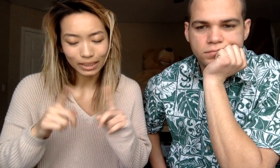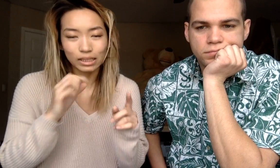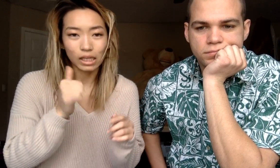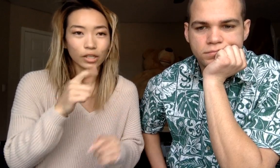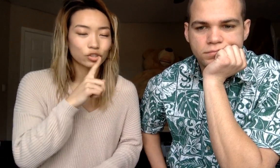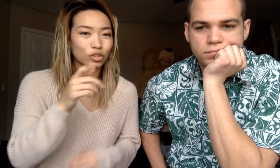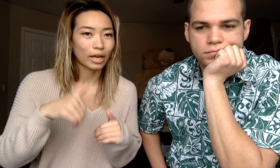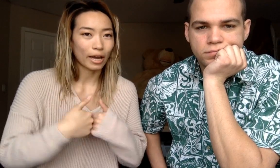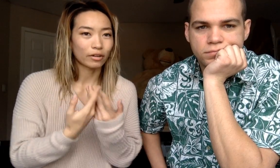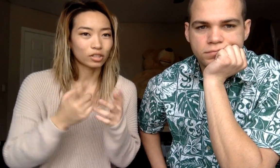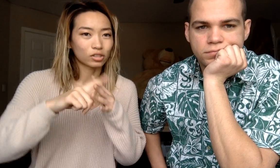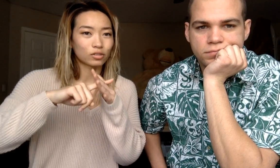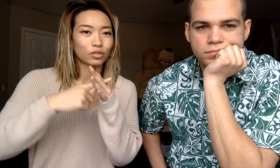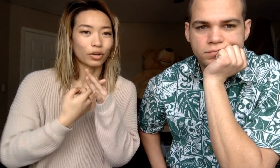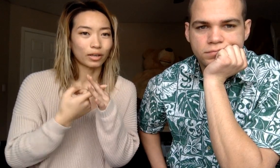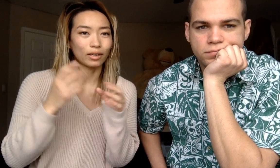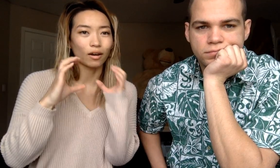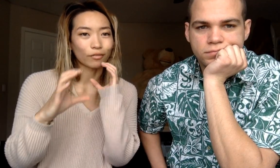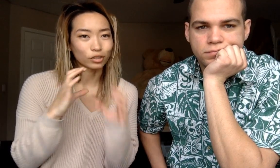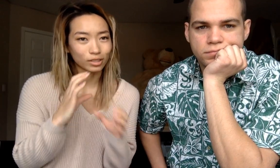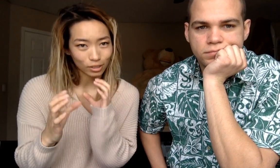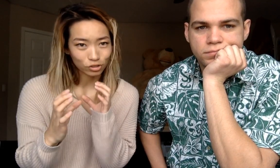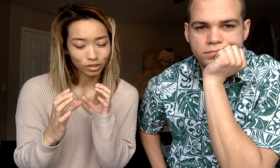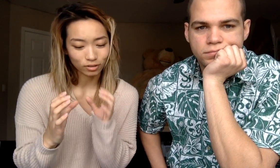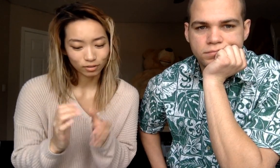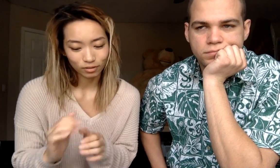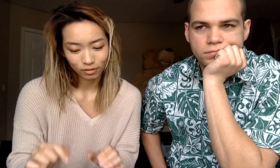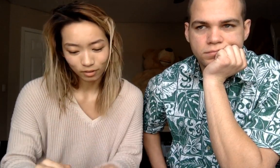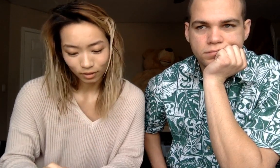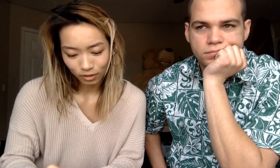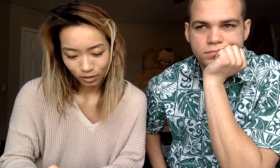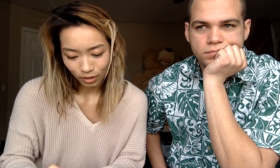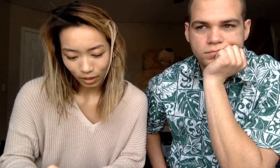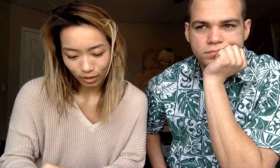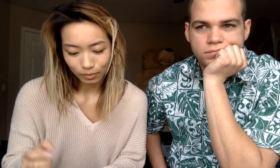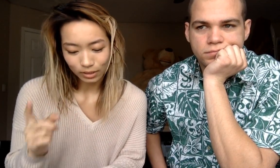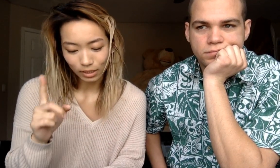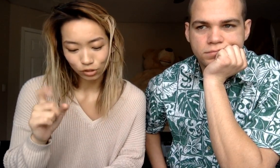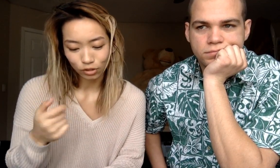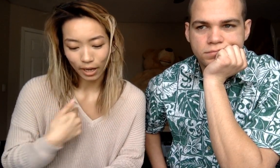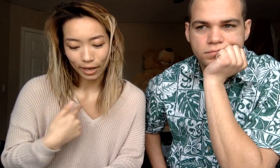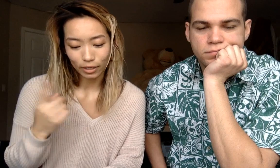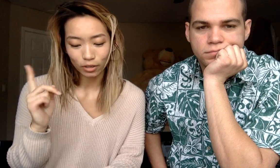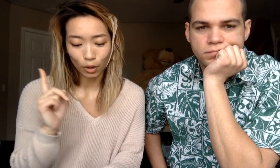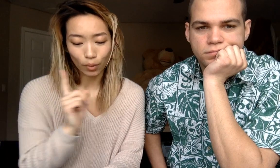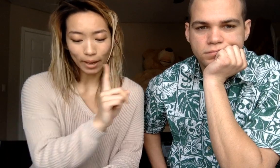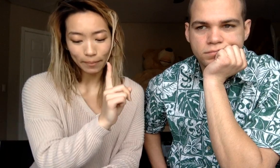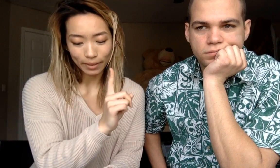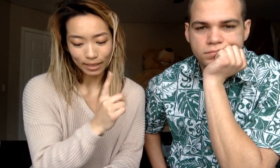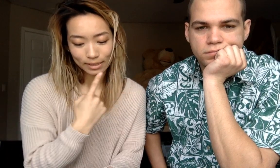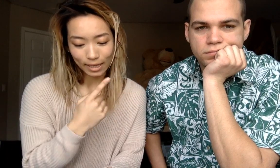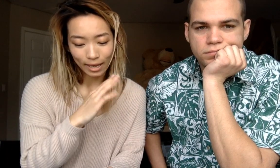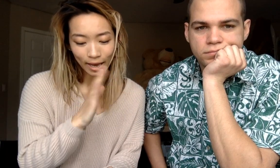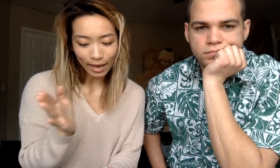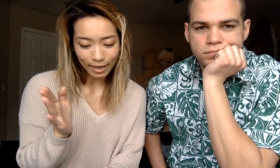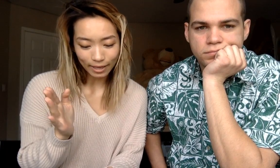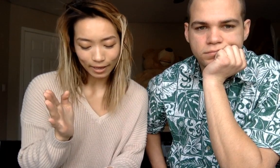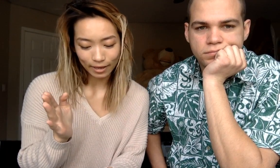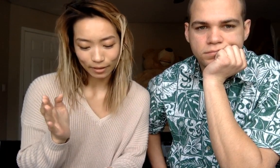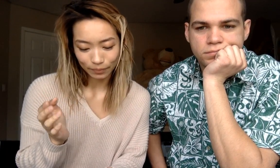not sure how to start a conversation. He says, should I go up and say, hi,